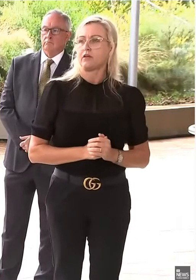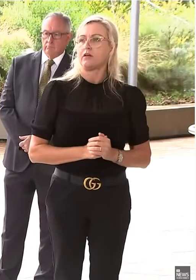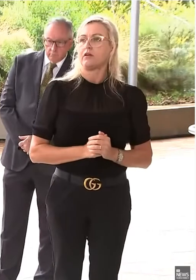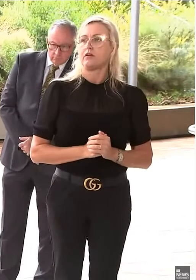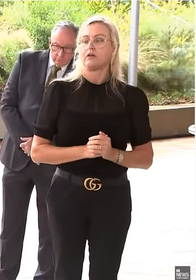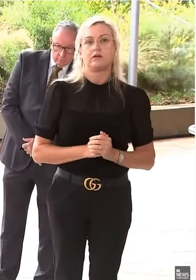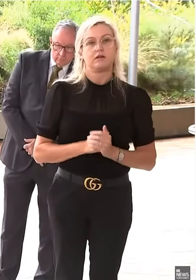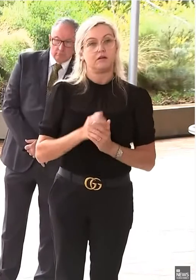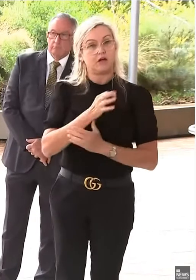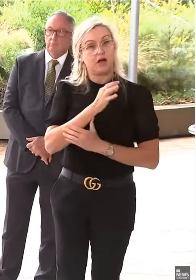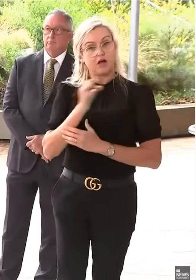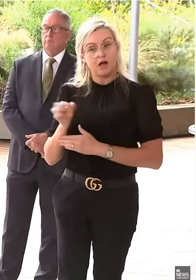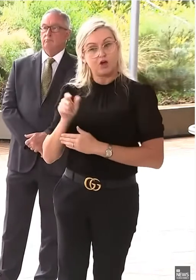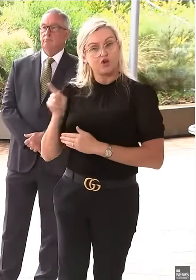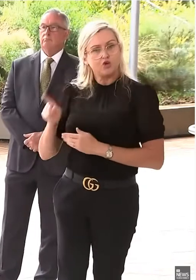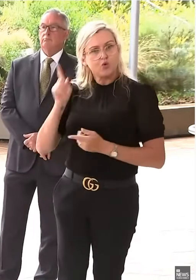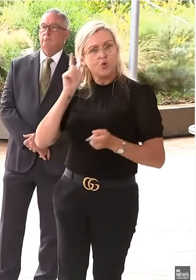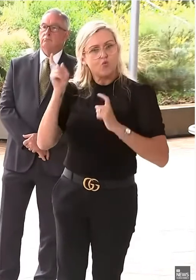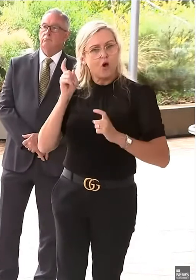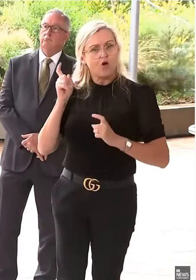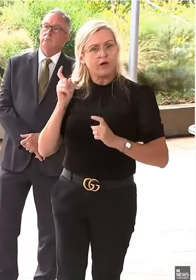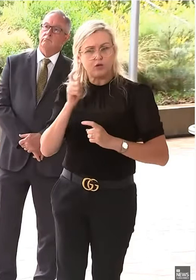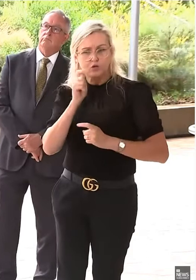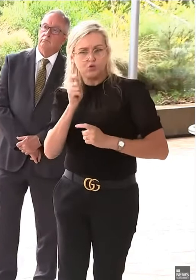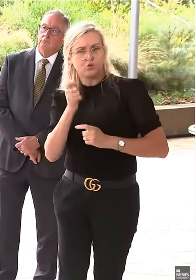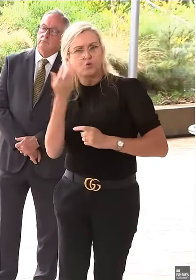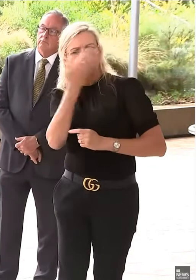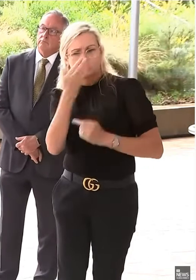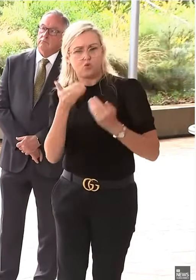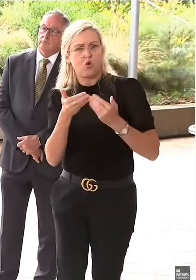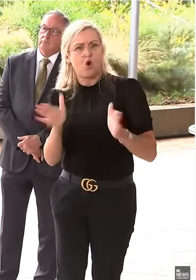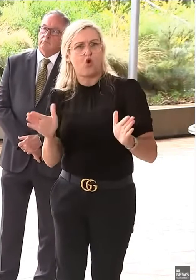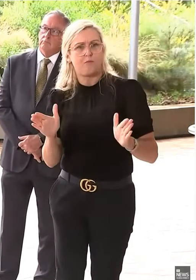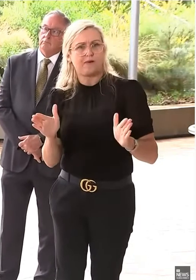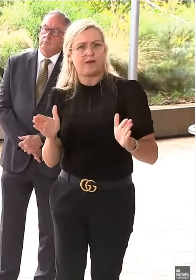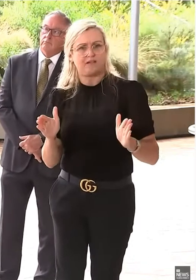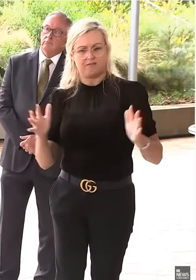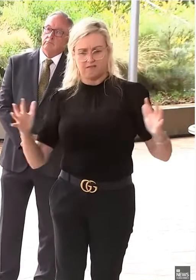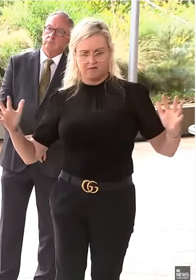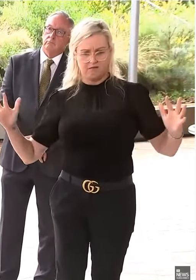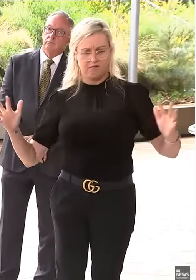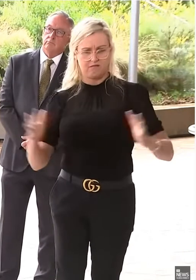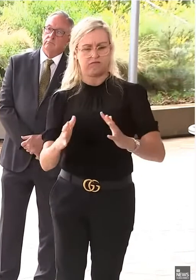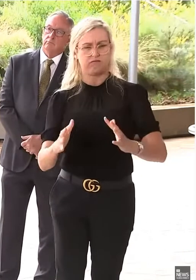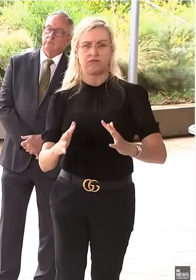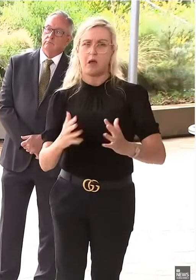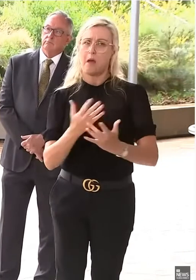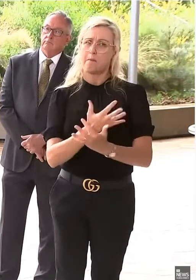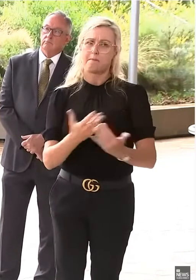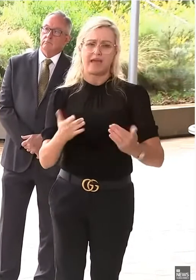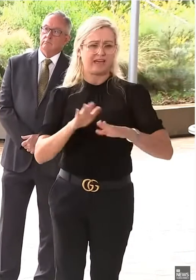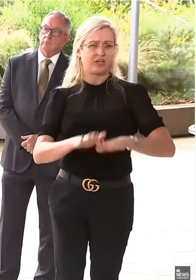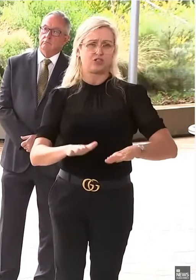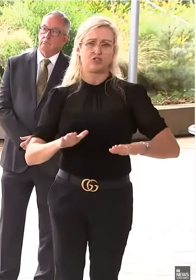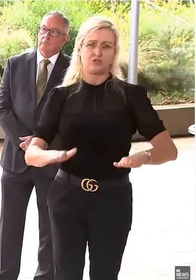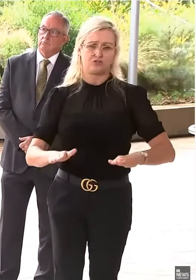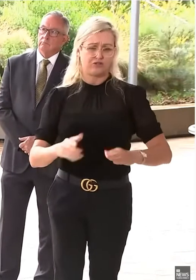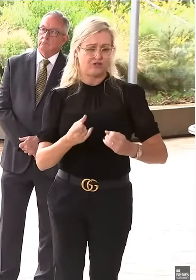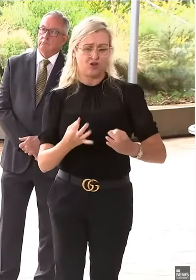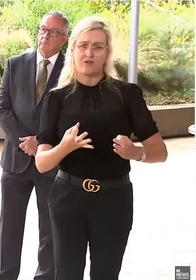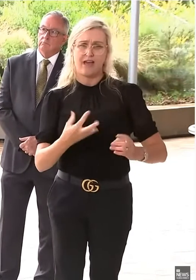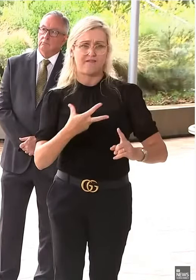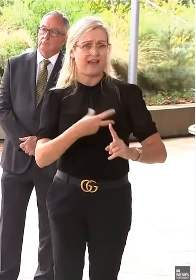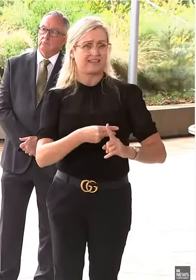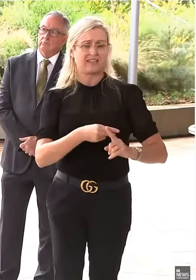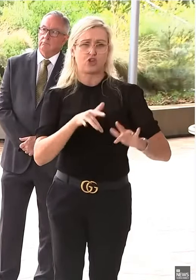you're going to have a whole lot of people exposed? Because obviously those children are going back, a lot of them aren't vaccinated, they're seeing their grandparents.